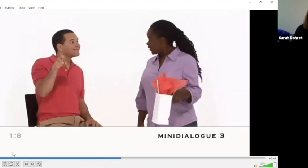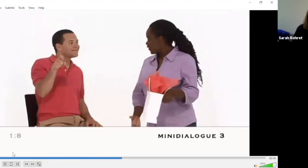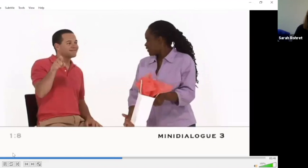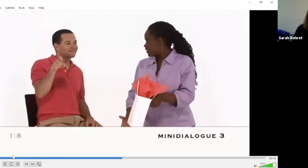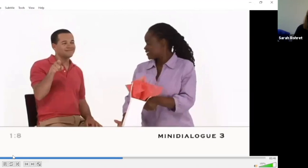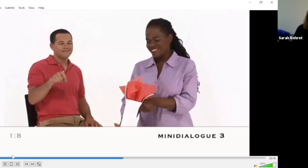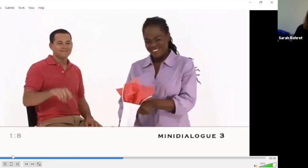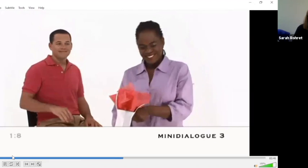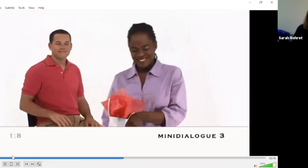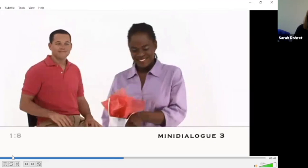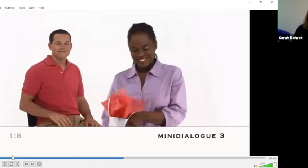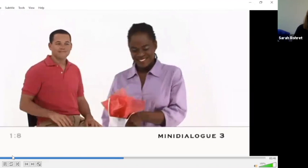Okay.